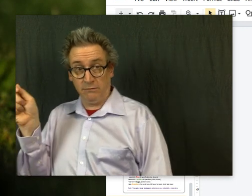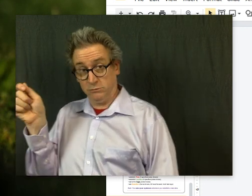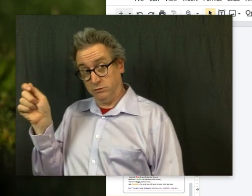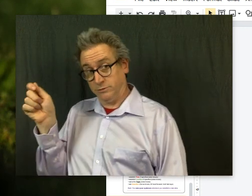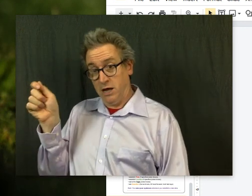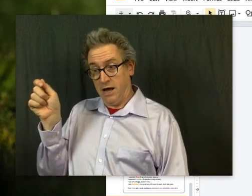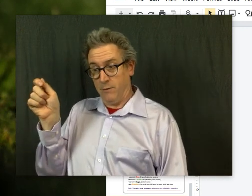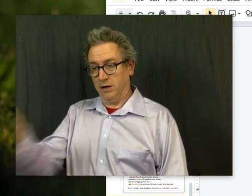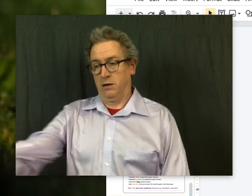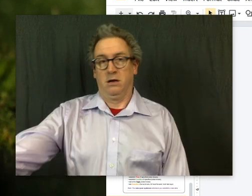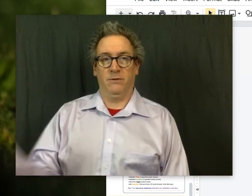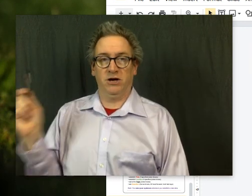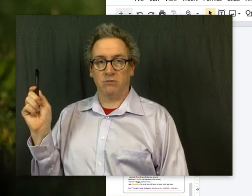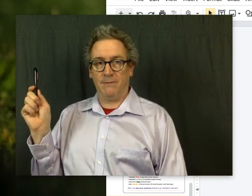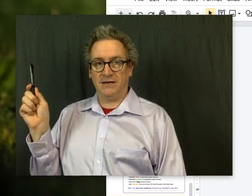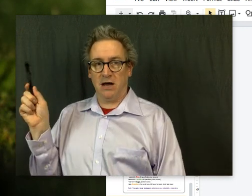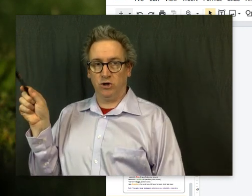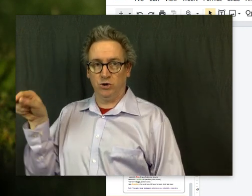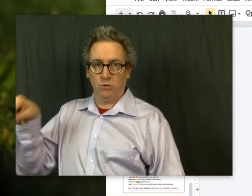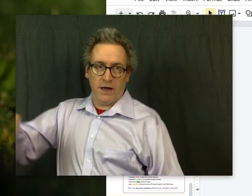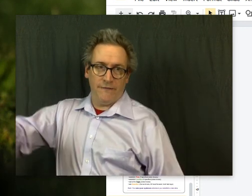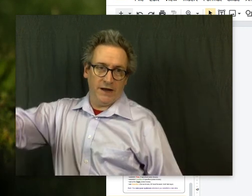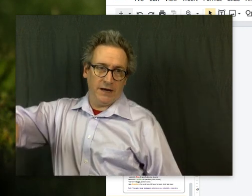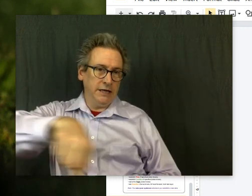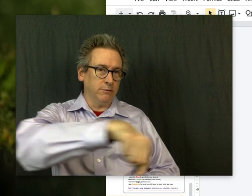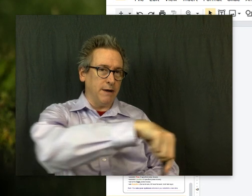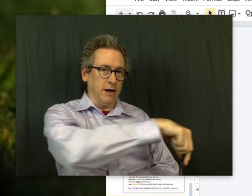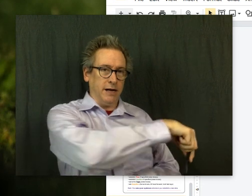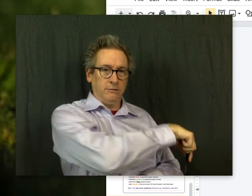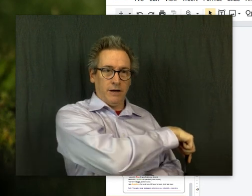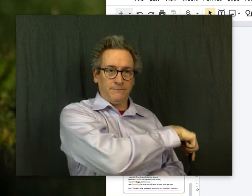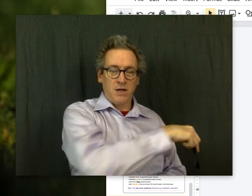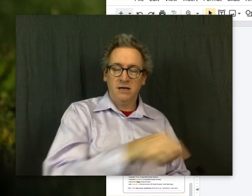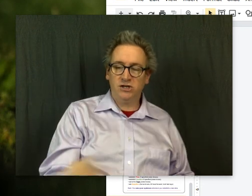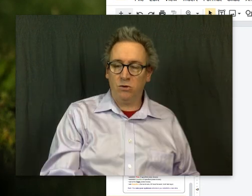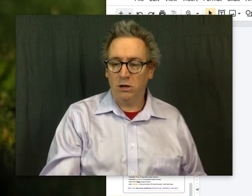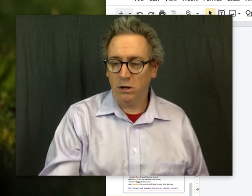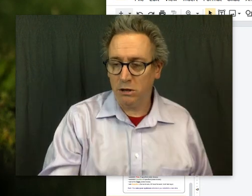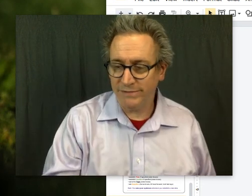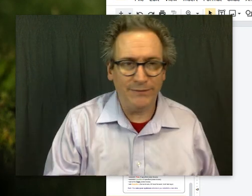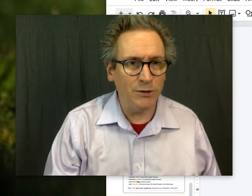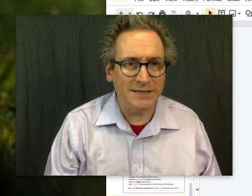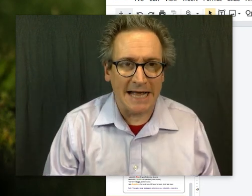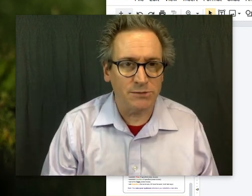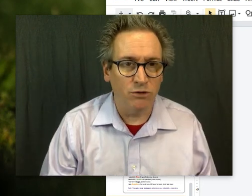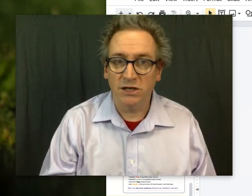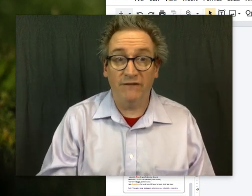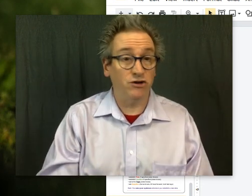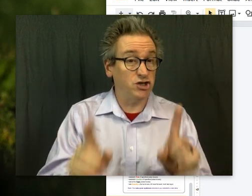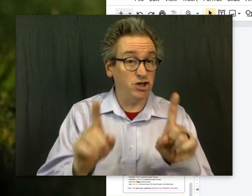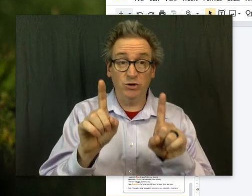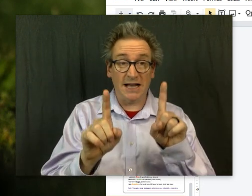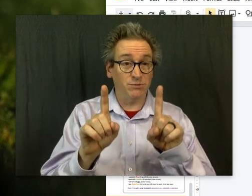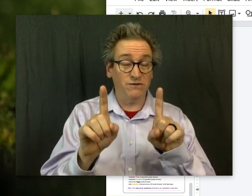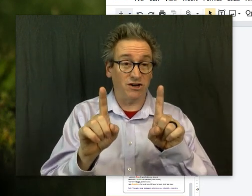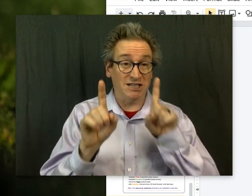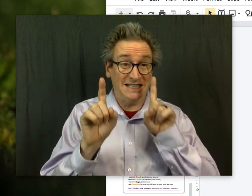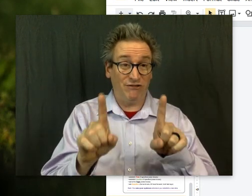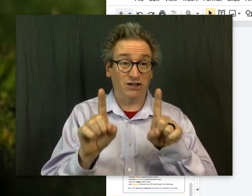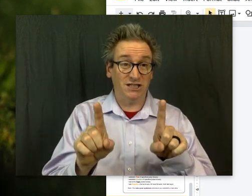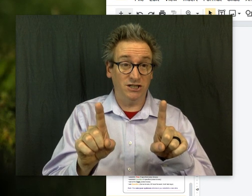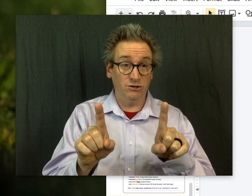thigh. I'm gonna drop it down and then clear my body, right? So same thing with dance moves. If there's 2 dance moves